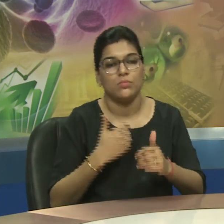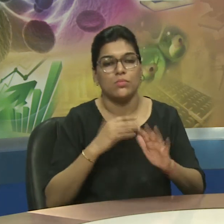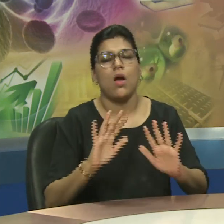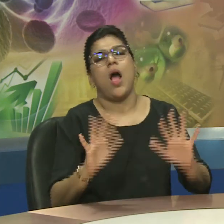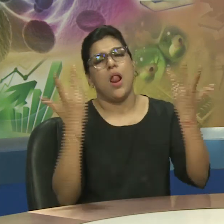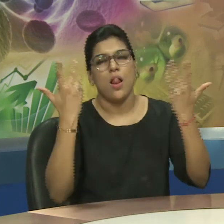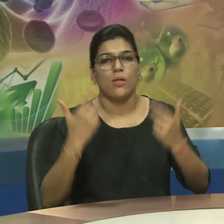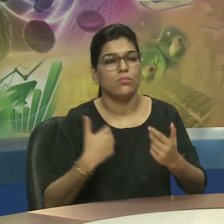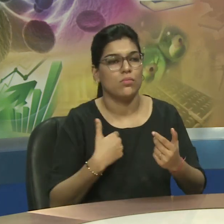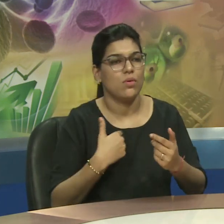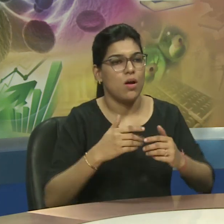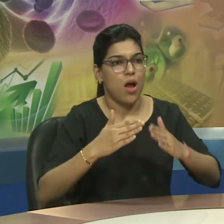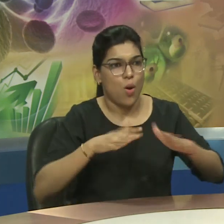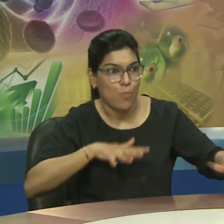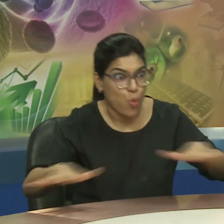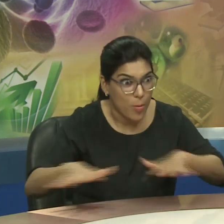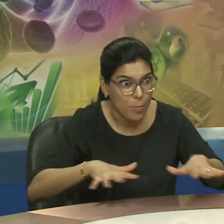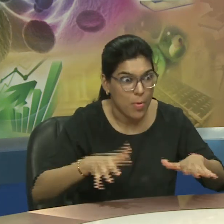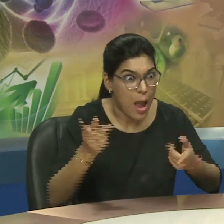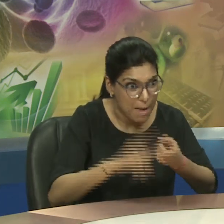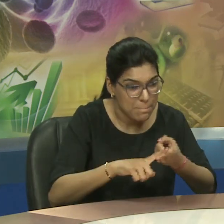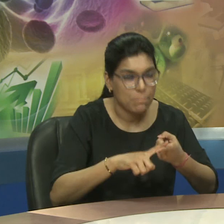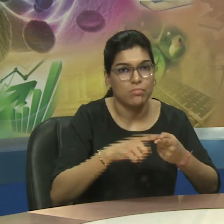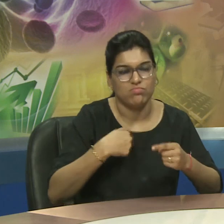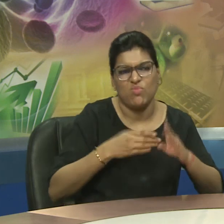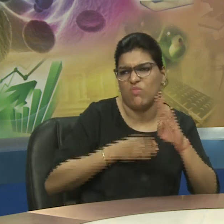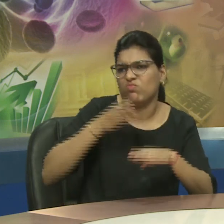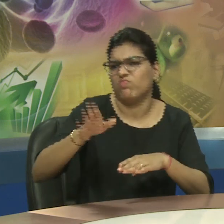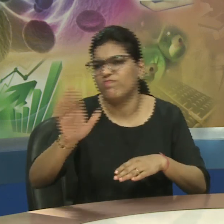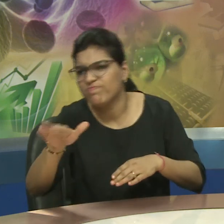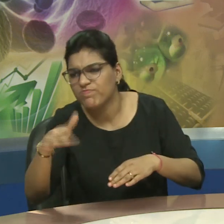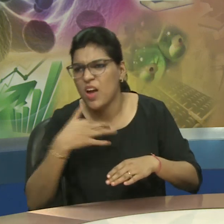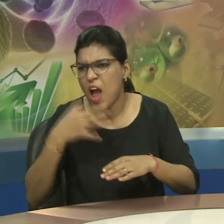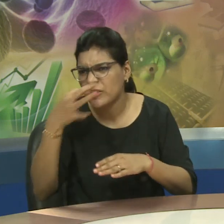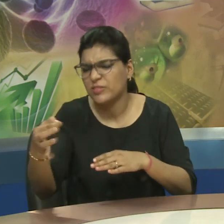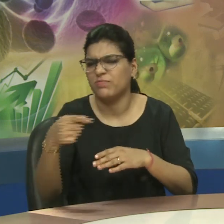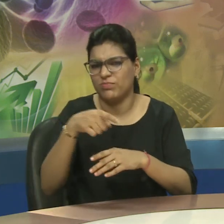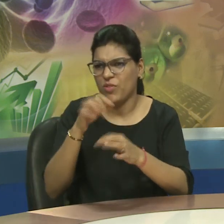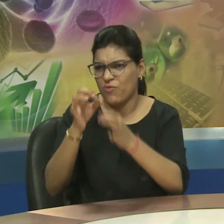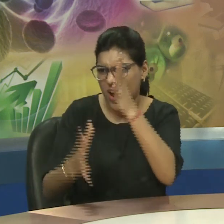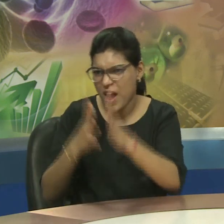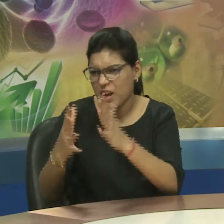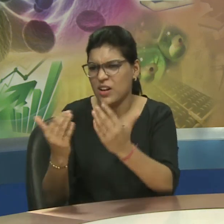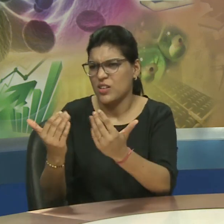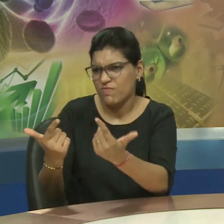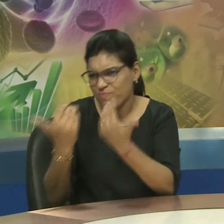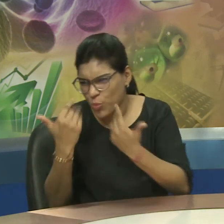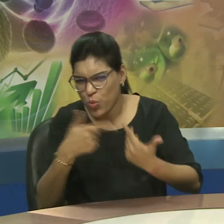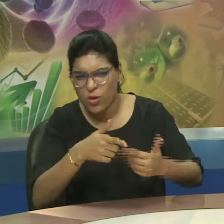is caused by the risk insured against. The risk insured should be